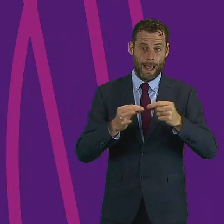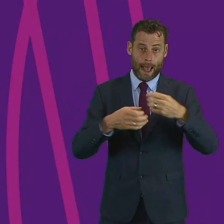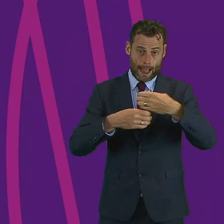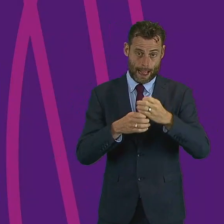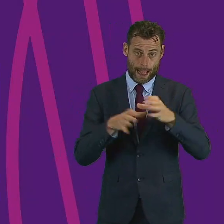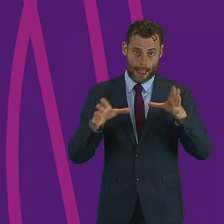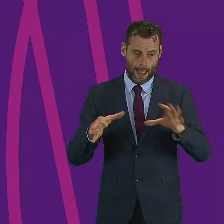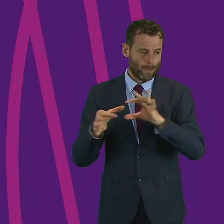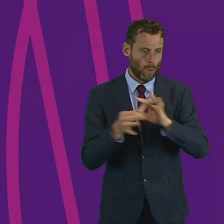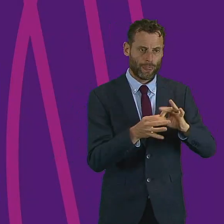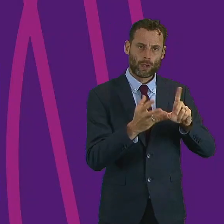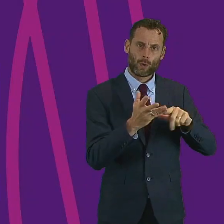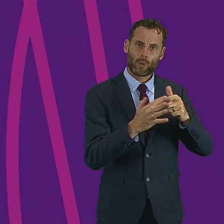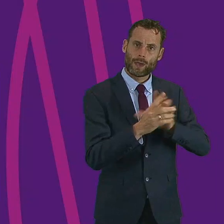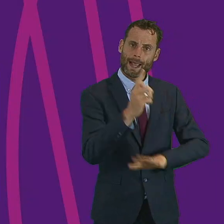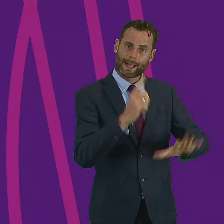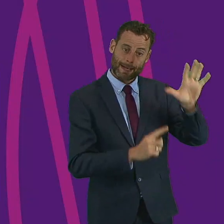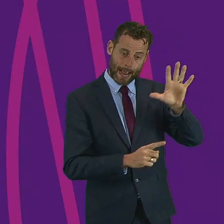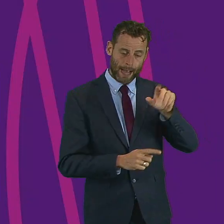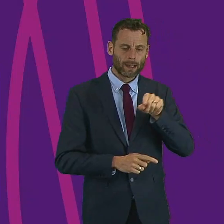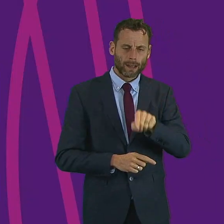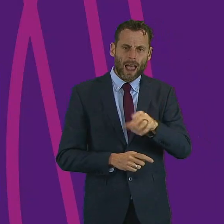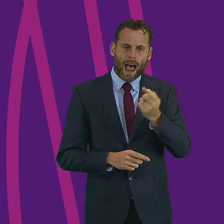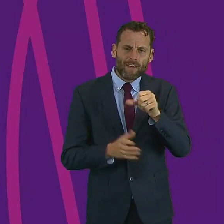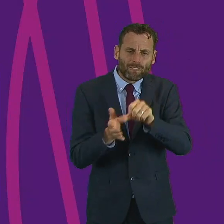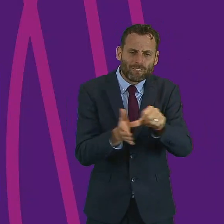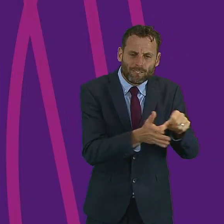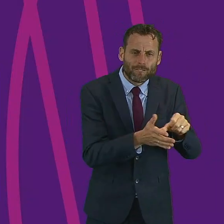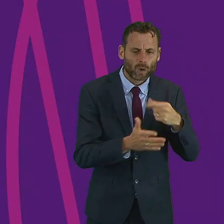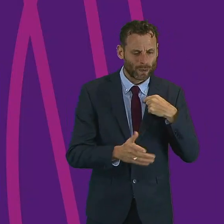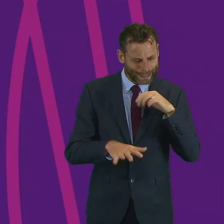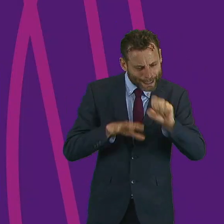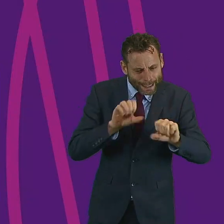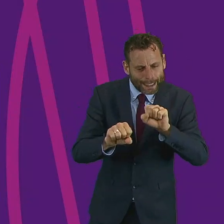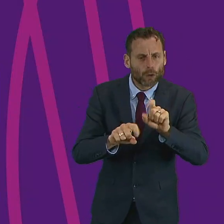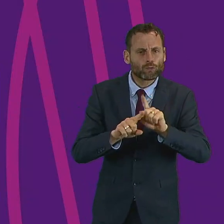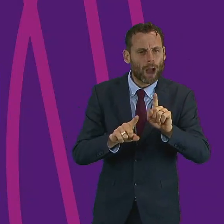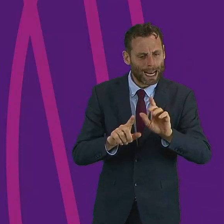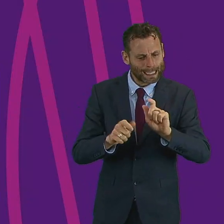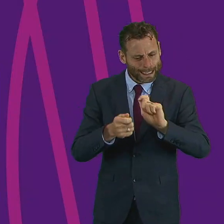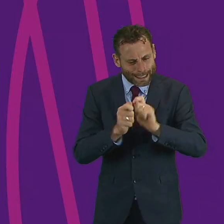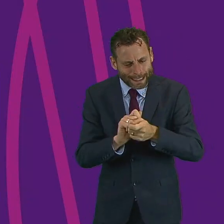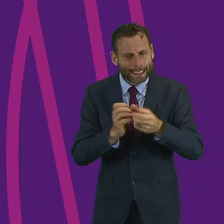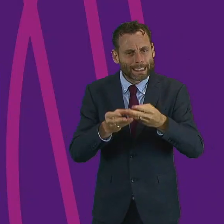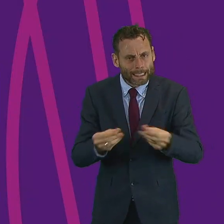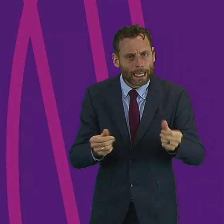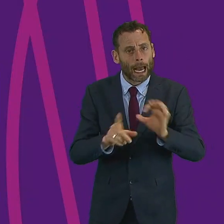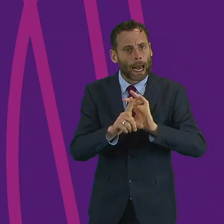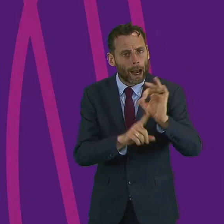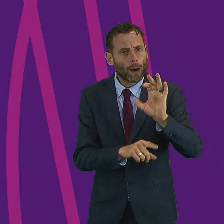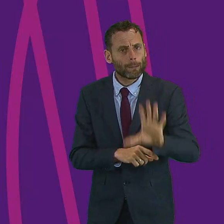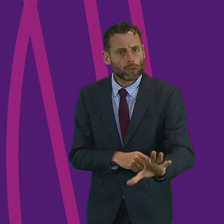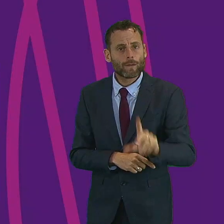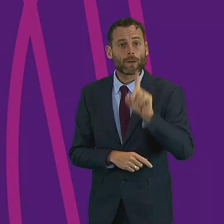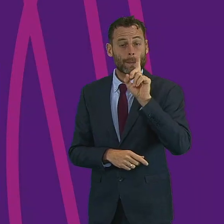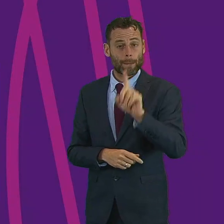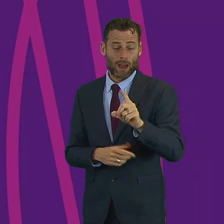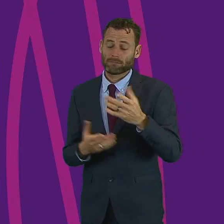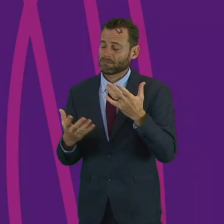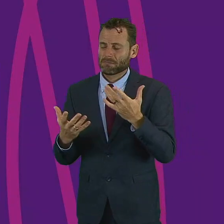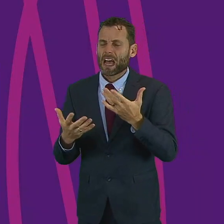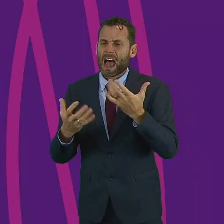Alison Johnson has used. In Scotland, I'm not standing here saying that nobody will ever find it difficult to get a test